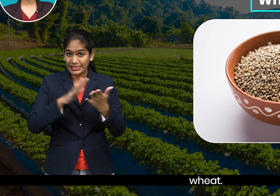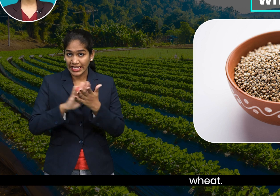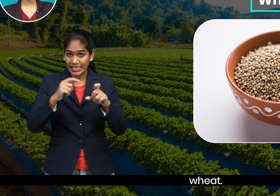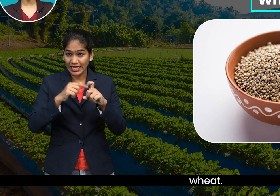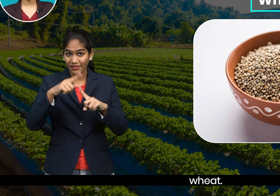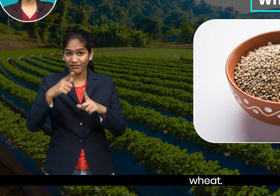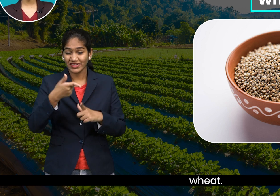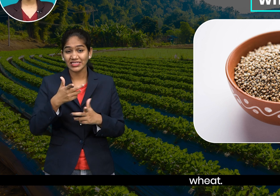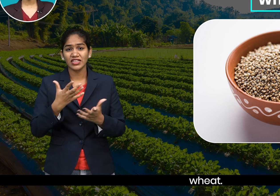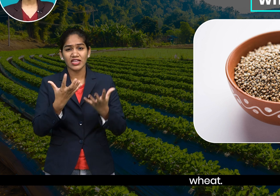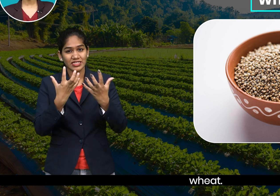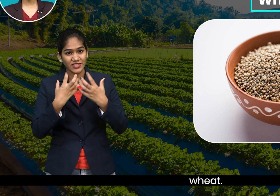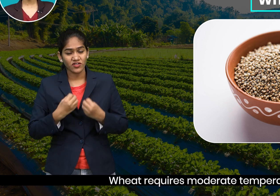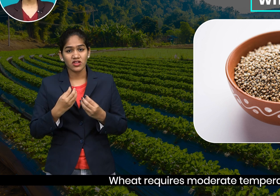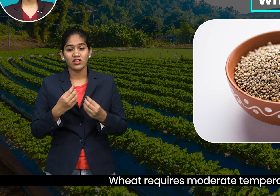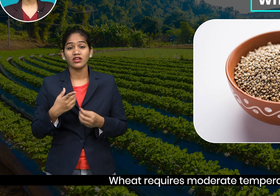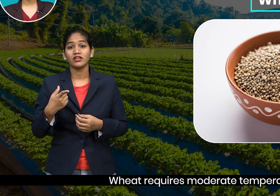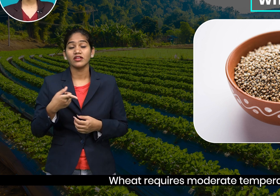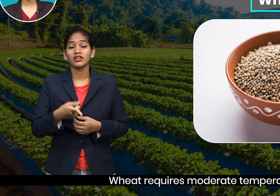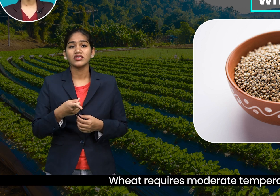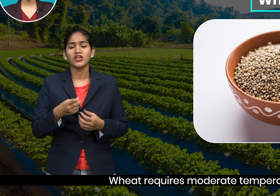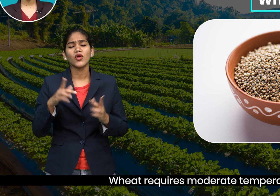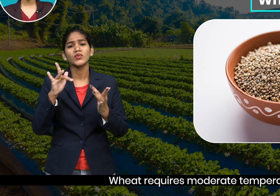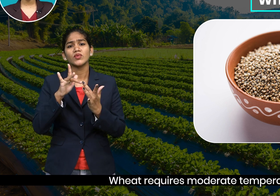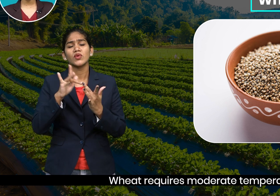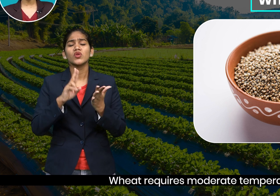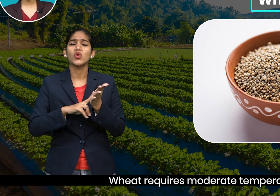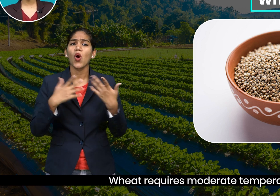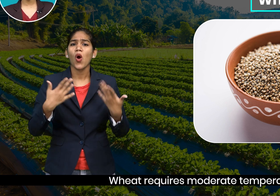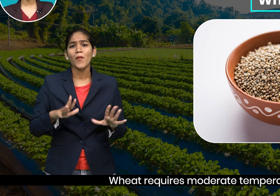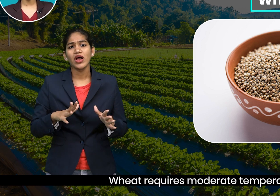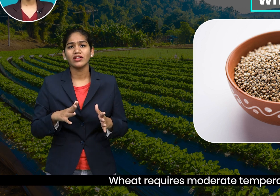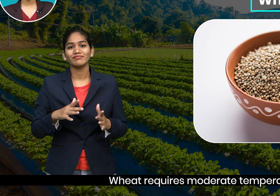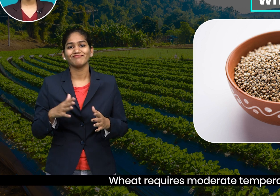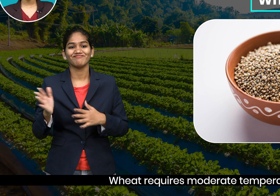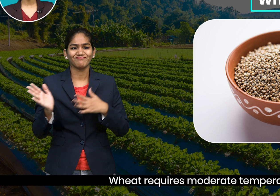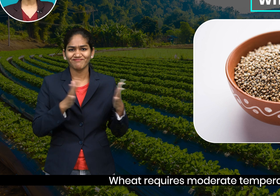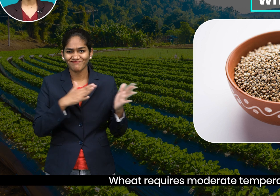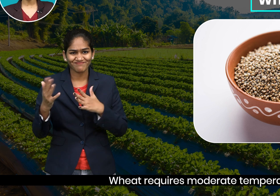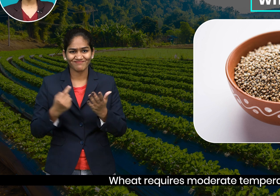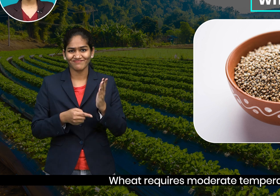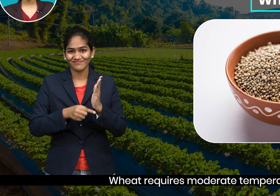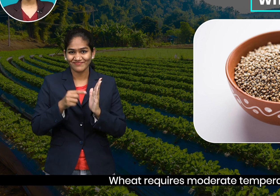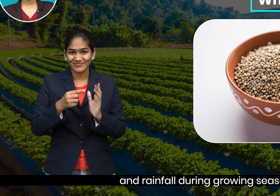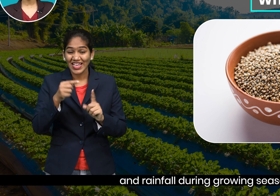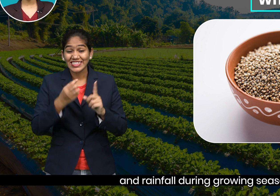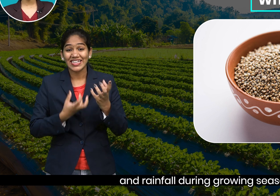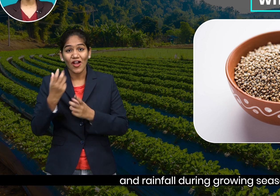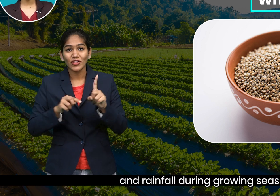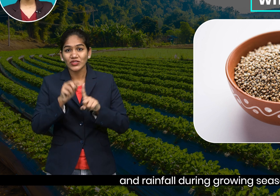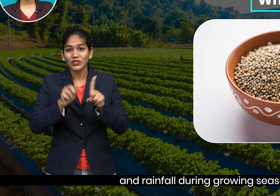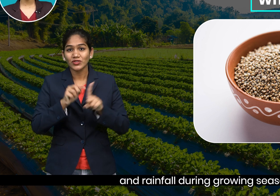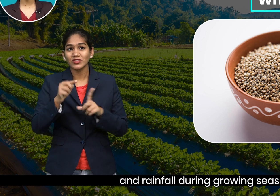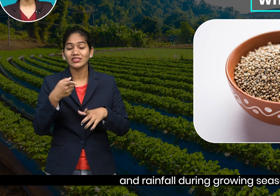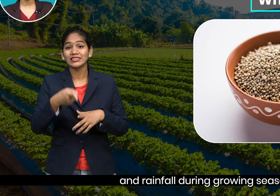Wheat requires moderate temperature and rainfall during